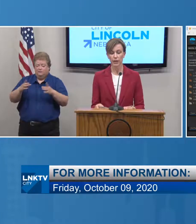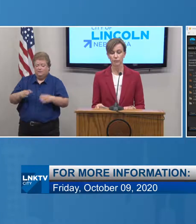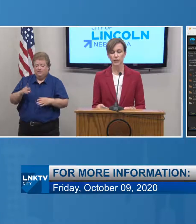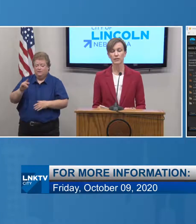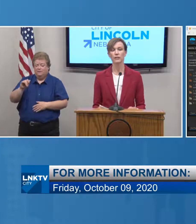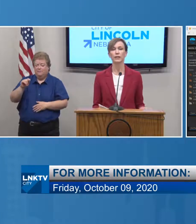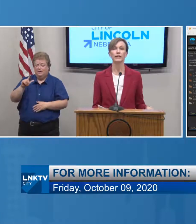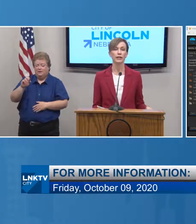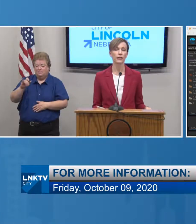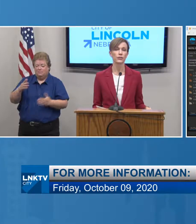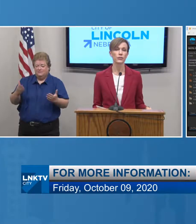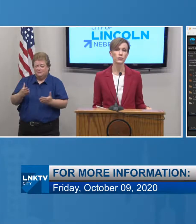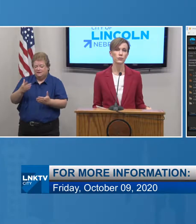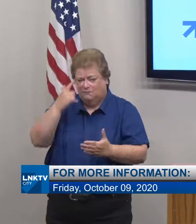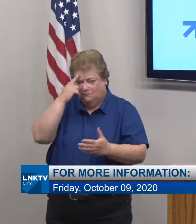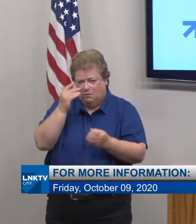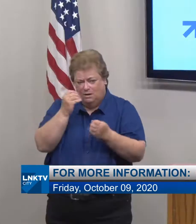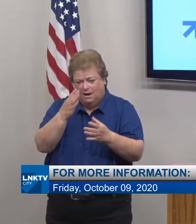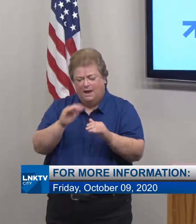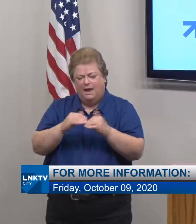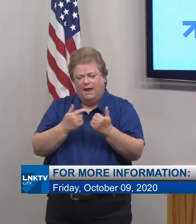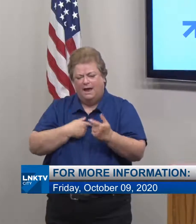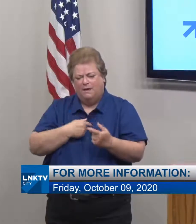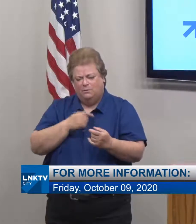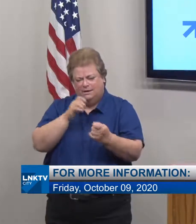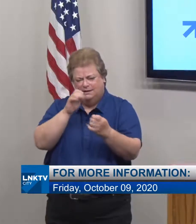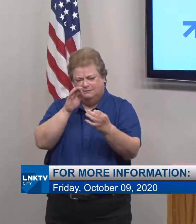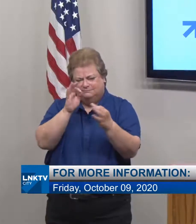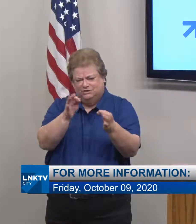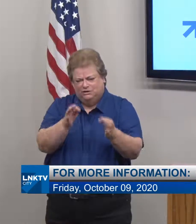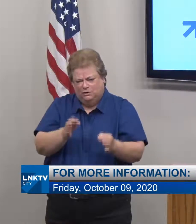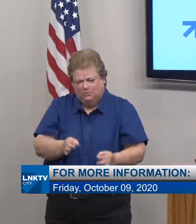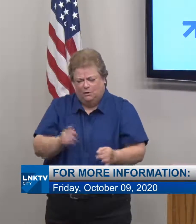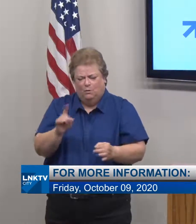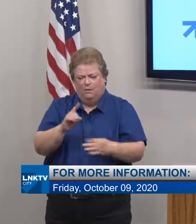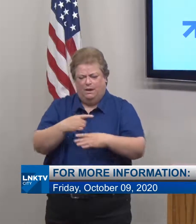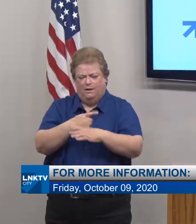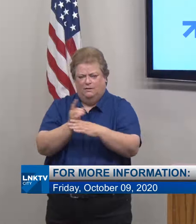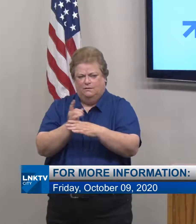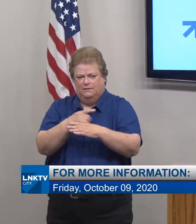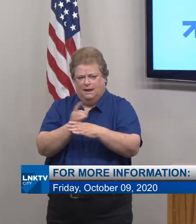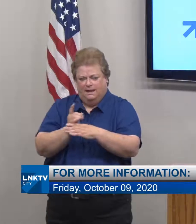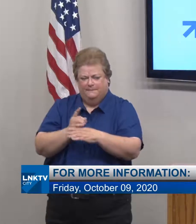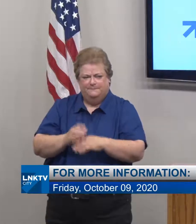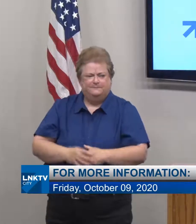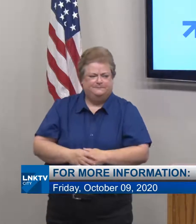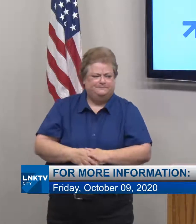today to update us on the indicators used to determine the position of the risk dial.